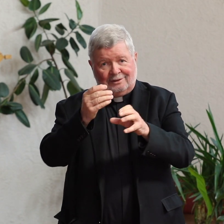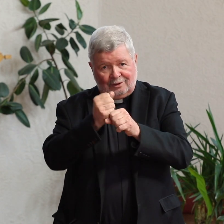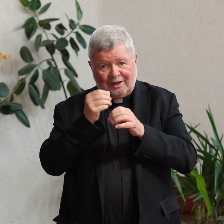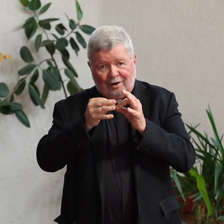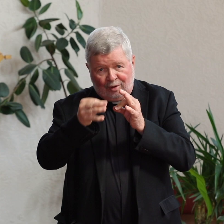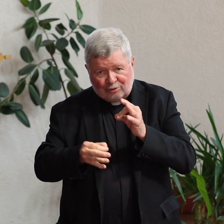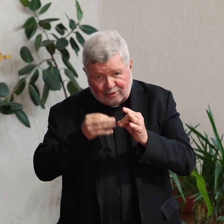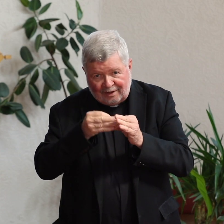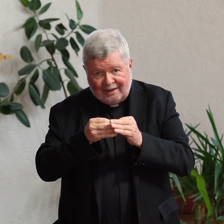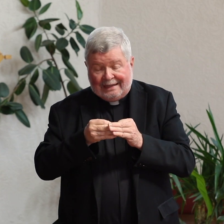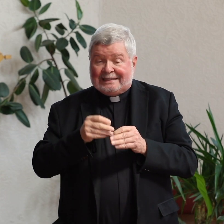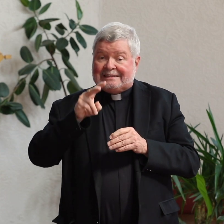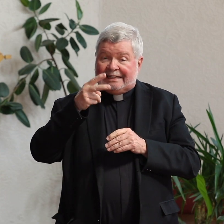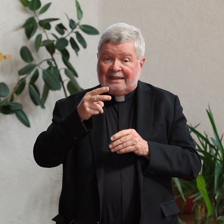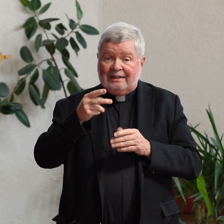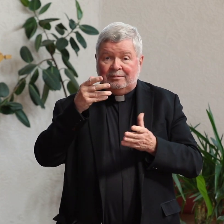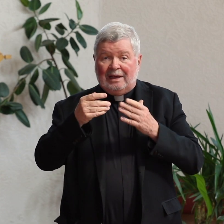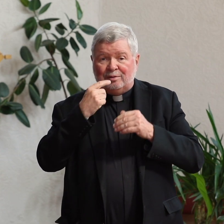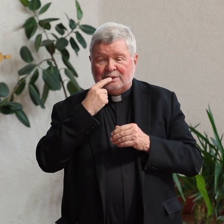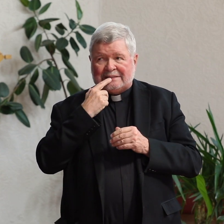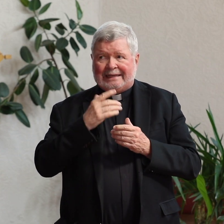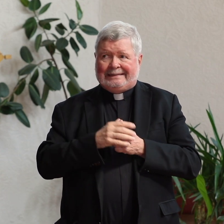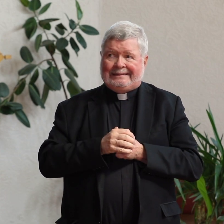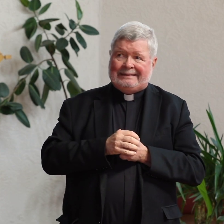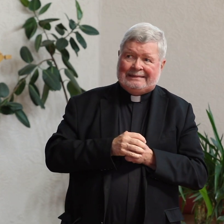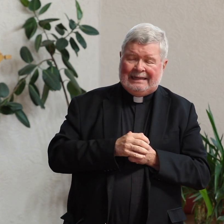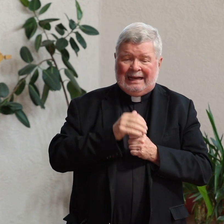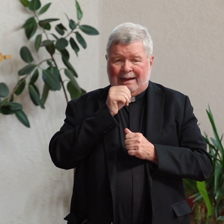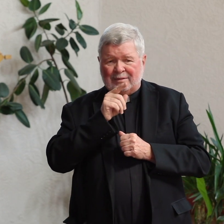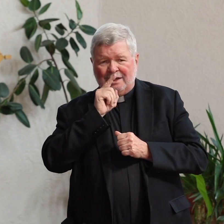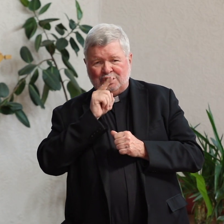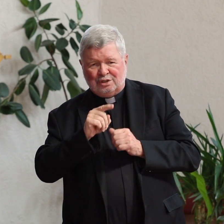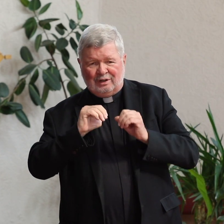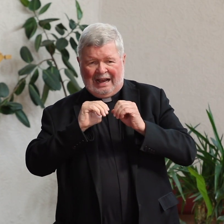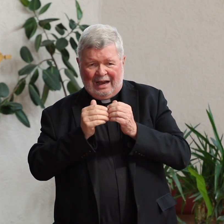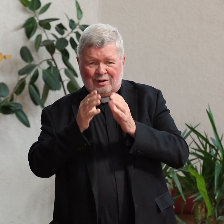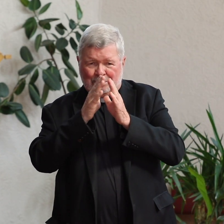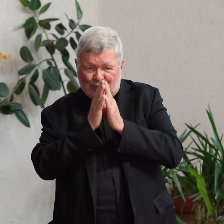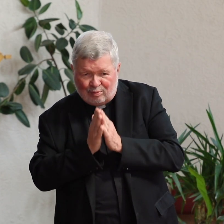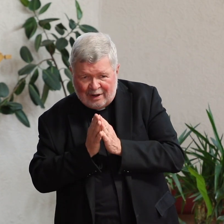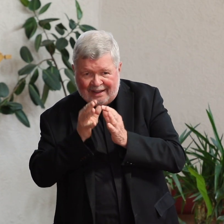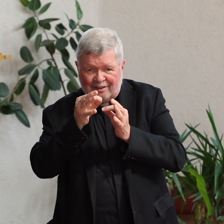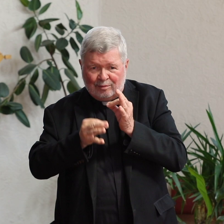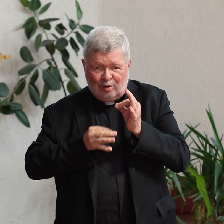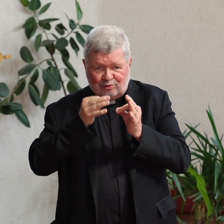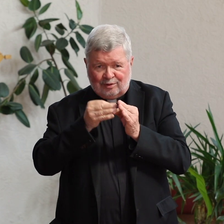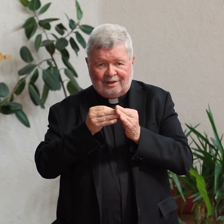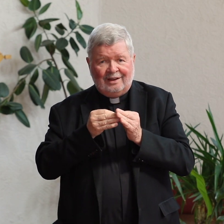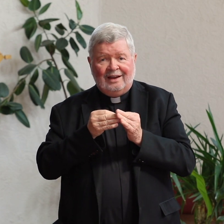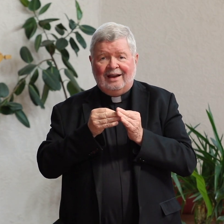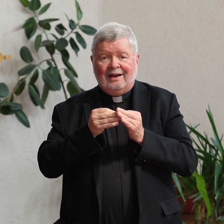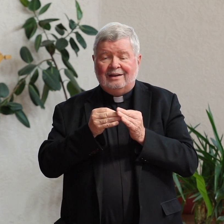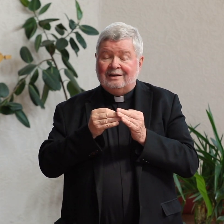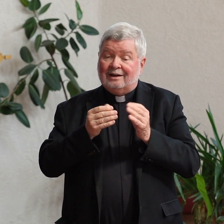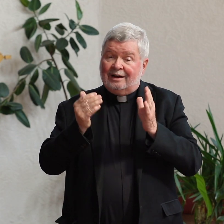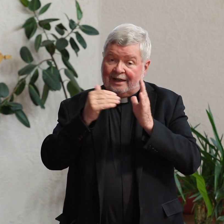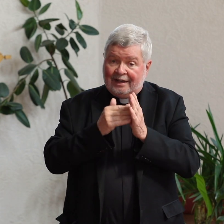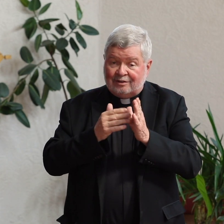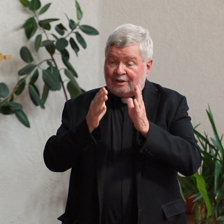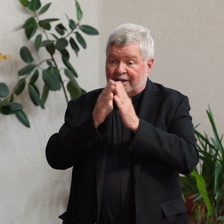get a rosary. Secondly, maybe you say, I'm not sure how to pray the rosary. Again, you can